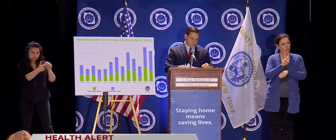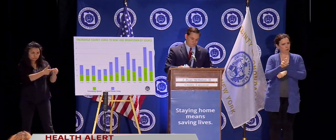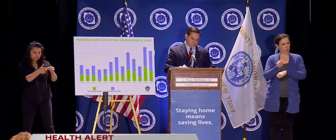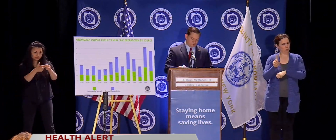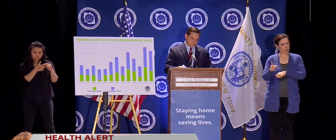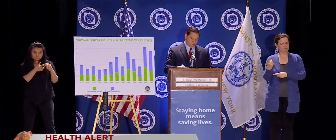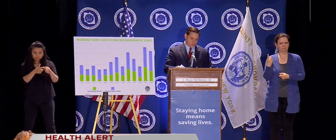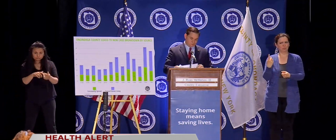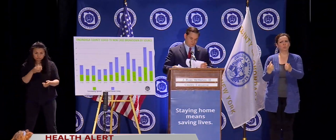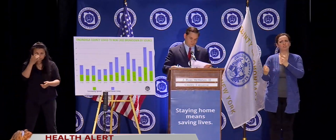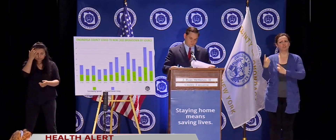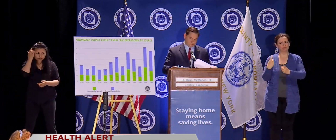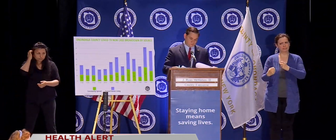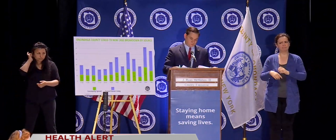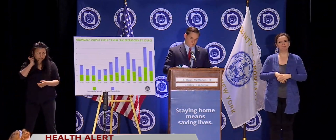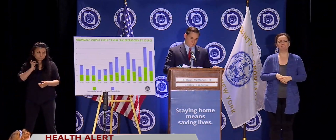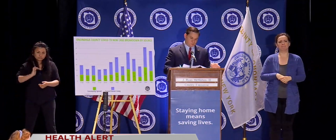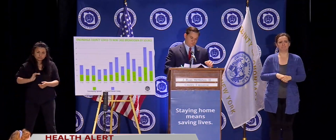Brian,